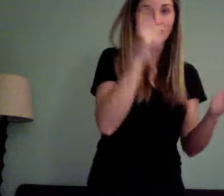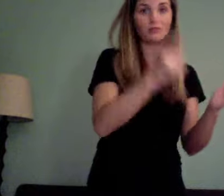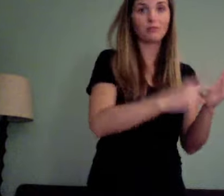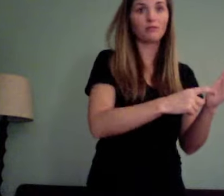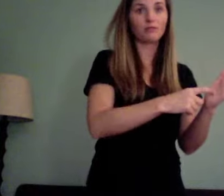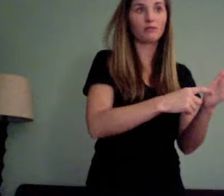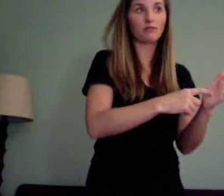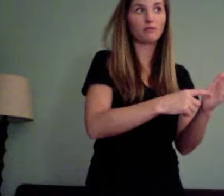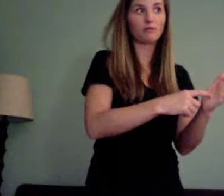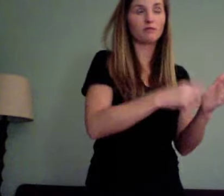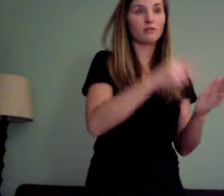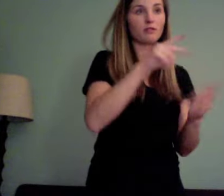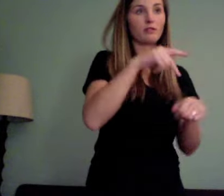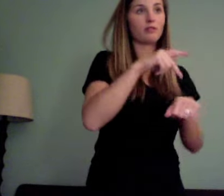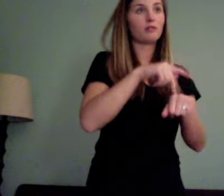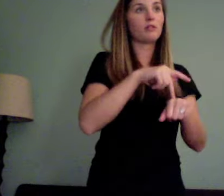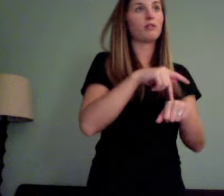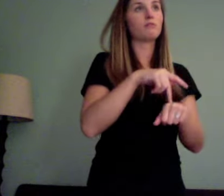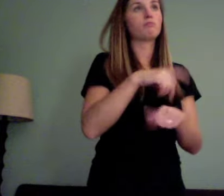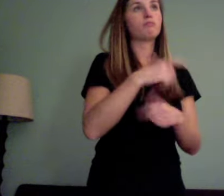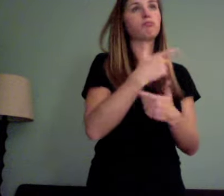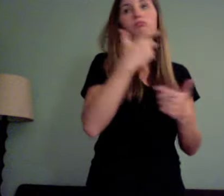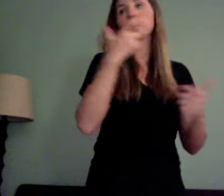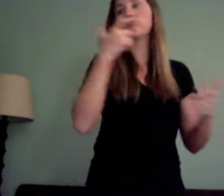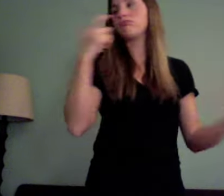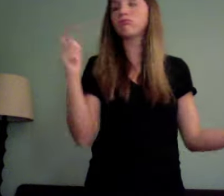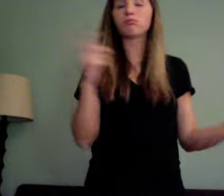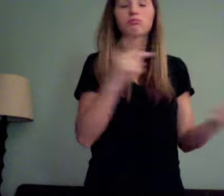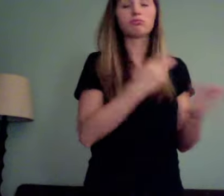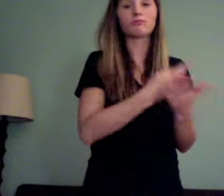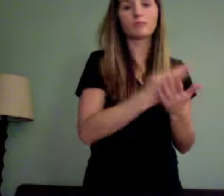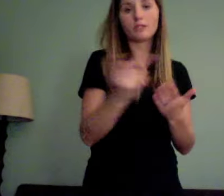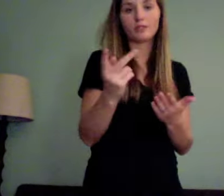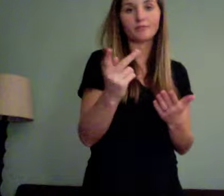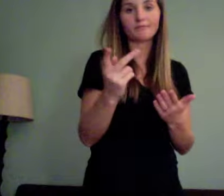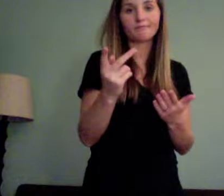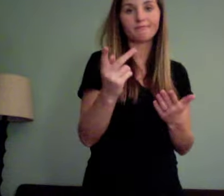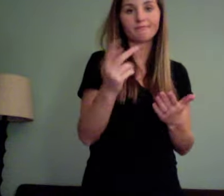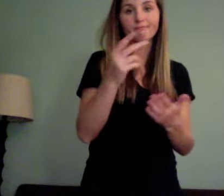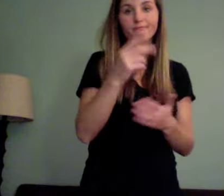failure that he would be remembered for forever. Three times he denied Jesus.